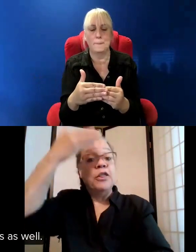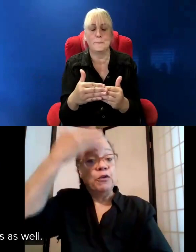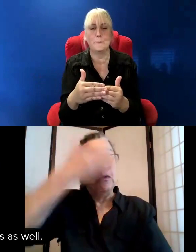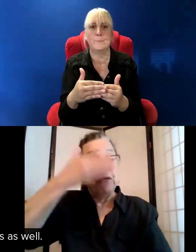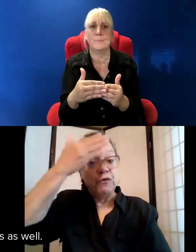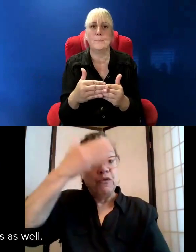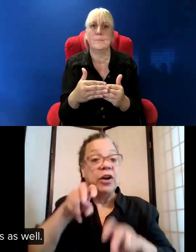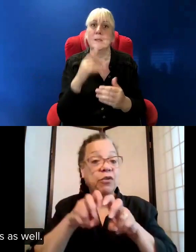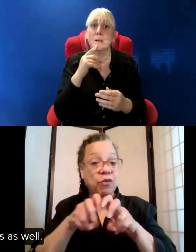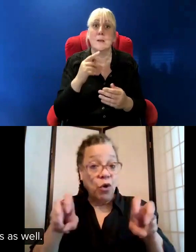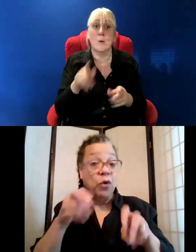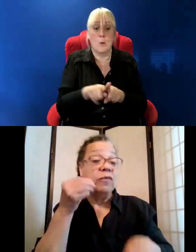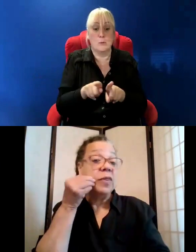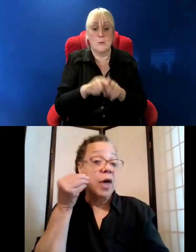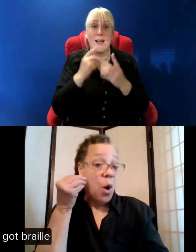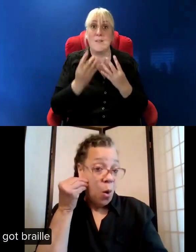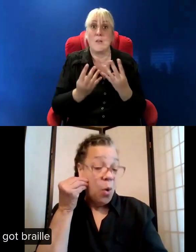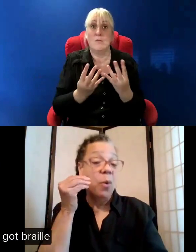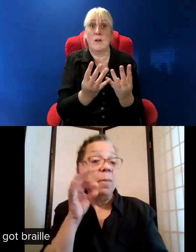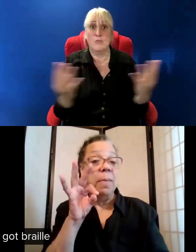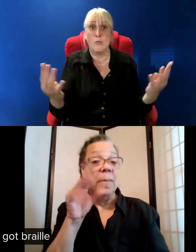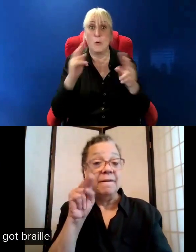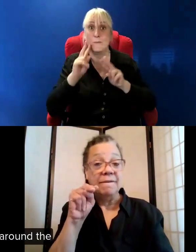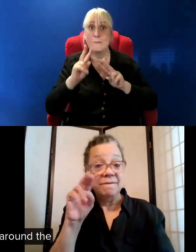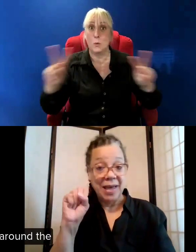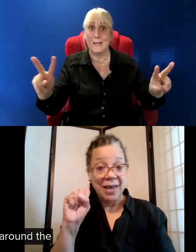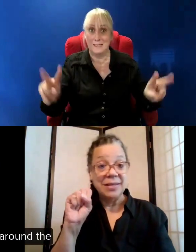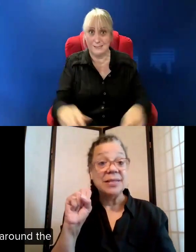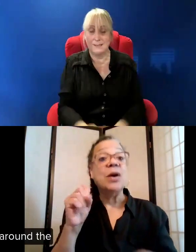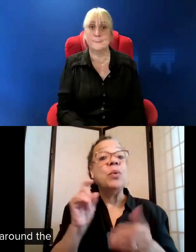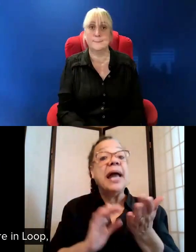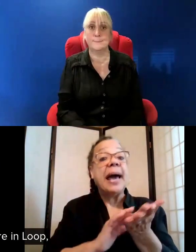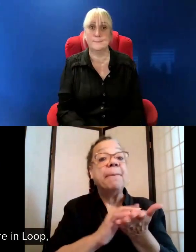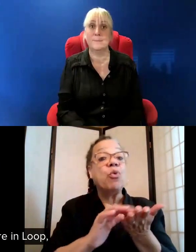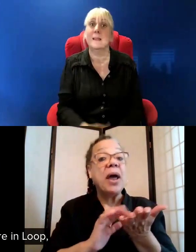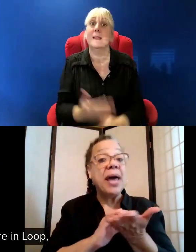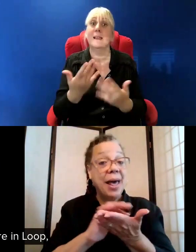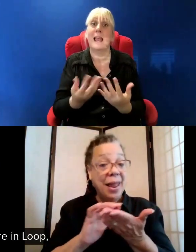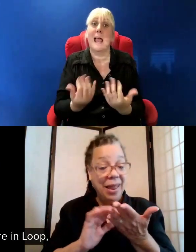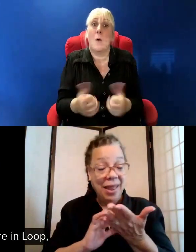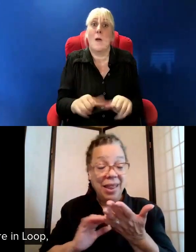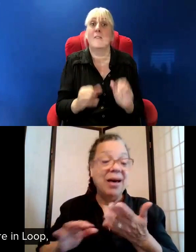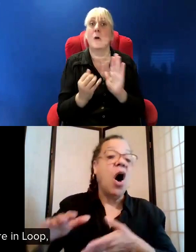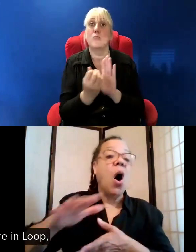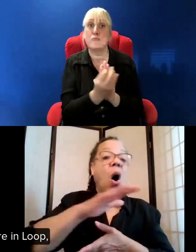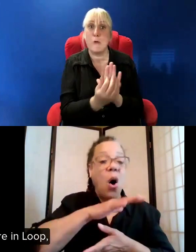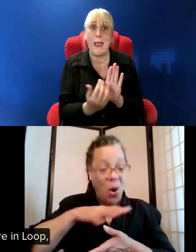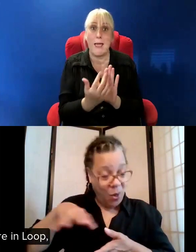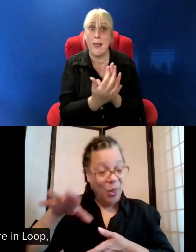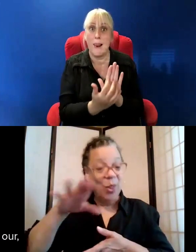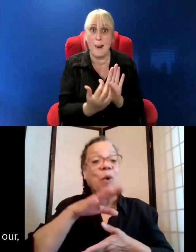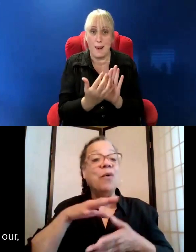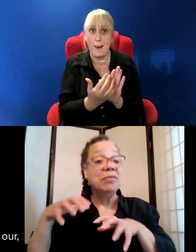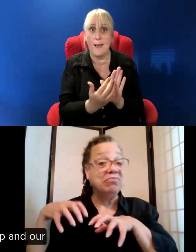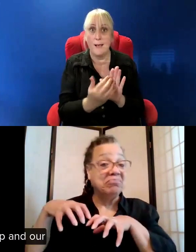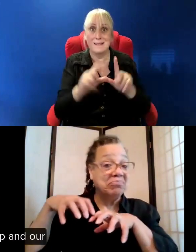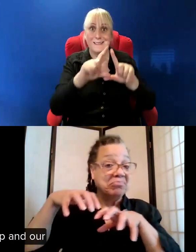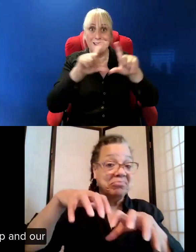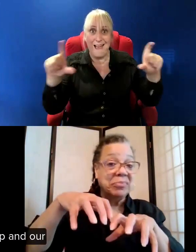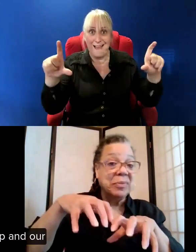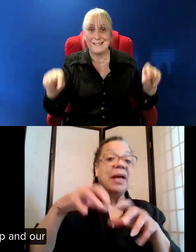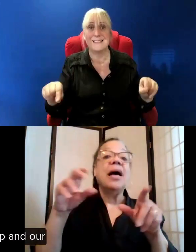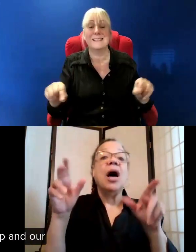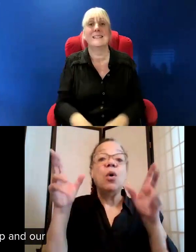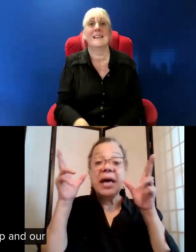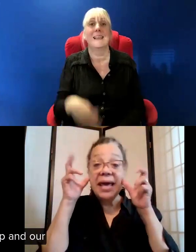our home fans as well. We've now got braille signage all around the ground. Hearing loops in